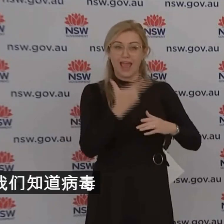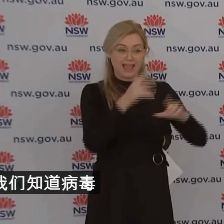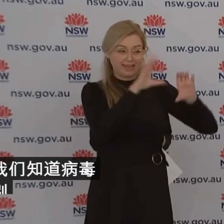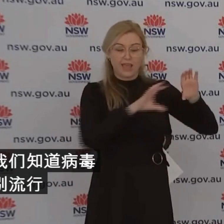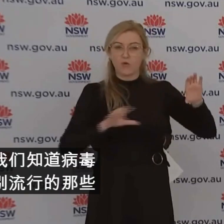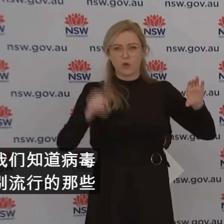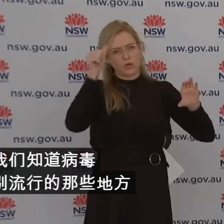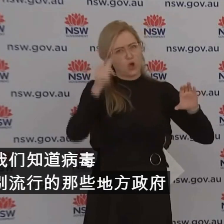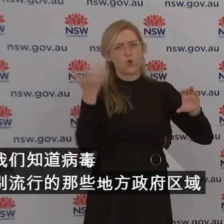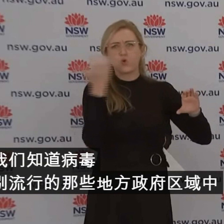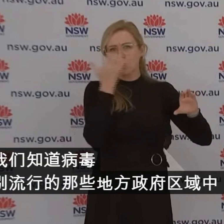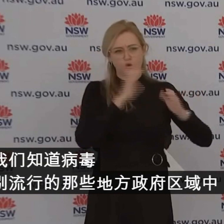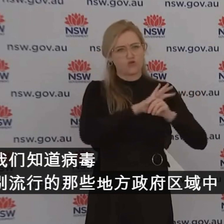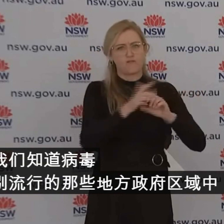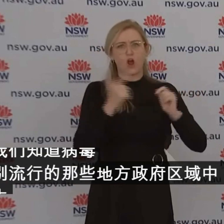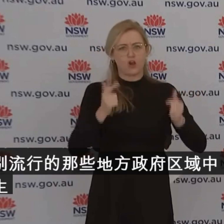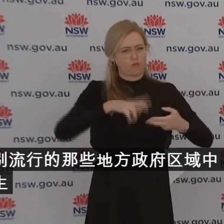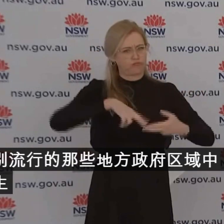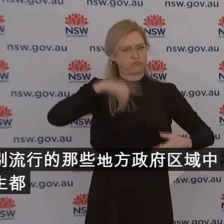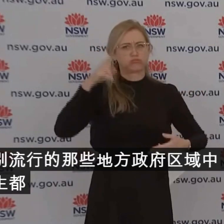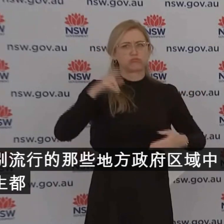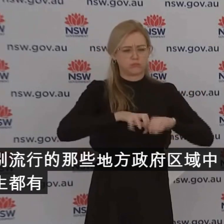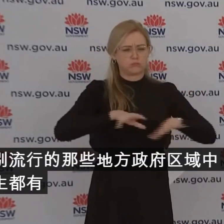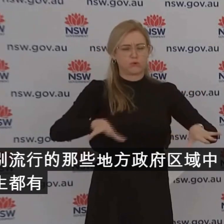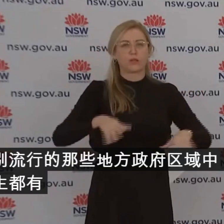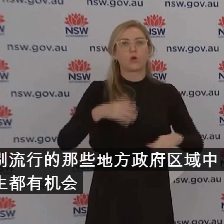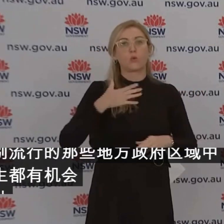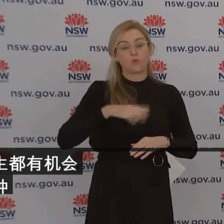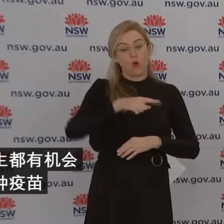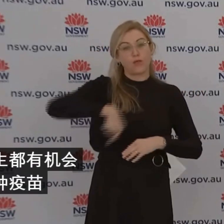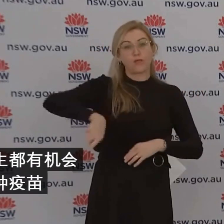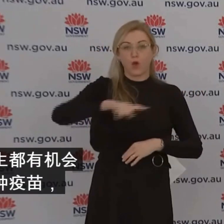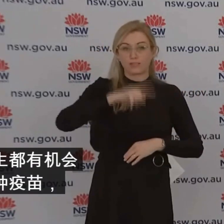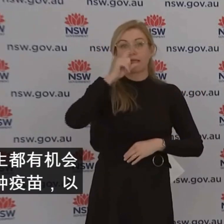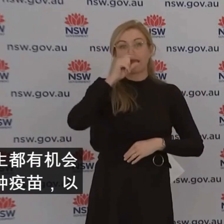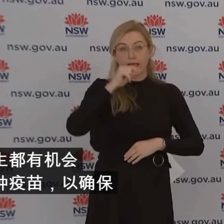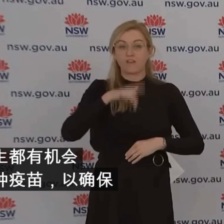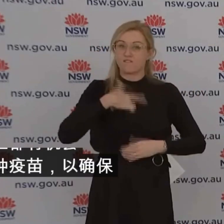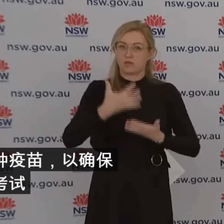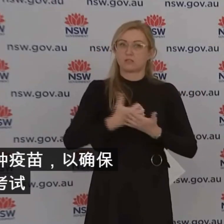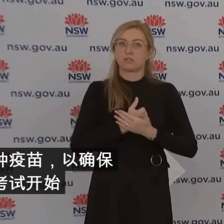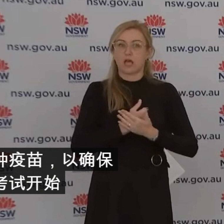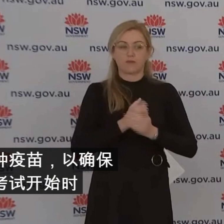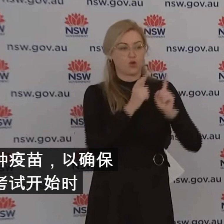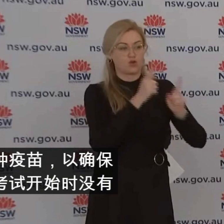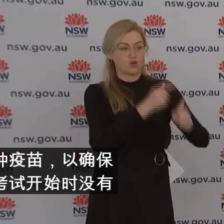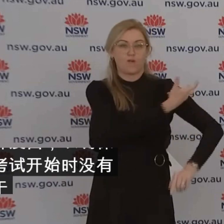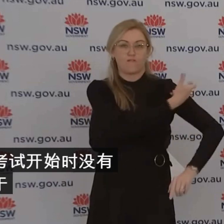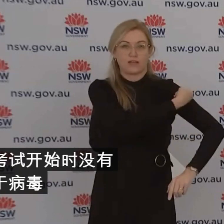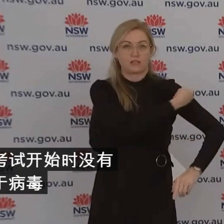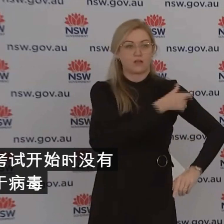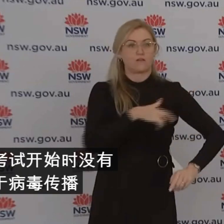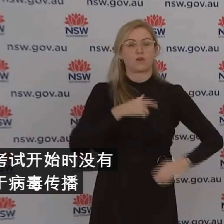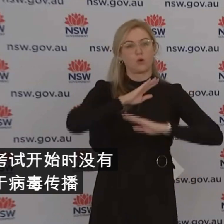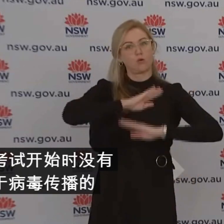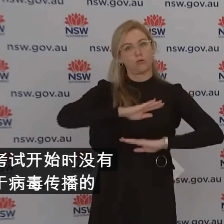is particularly prevalent, that every student has the opportunity to be vaccinated, to make sure that by the time the exams come round there's no